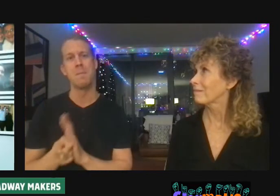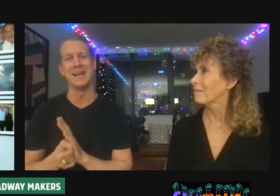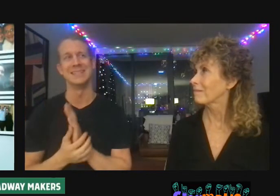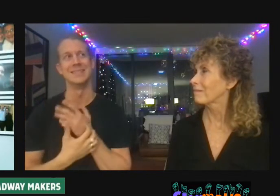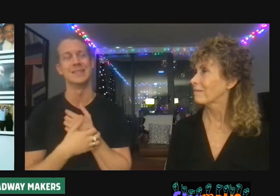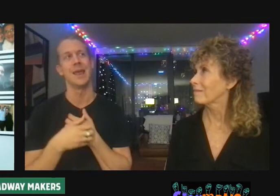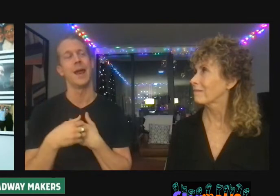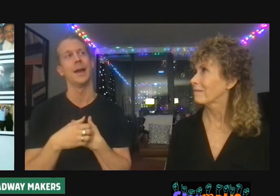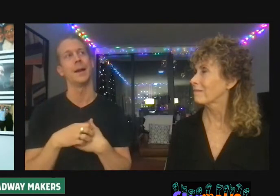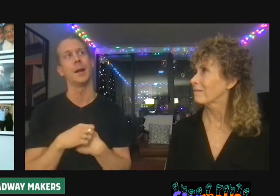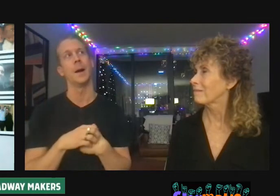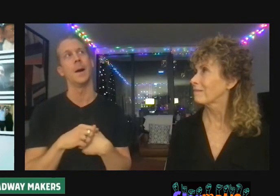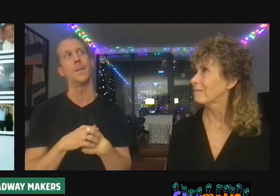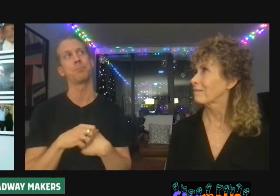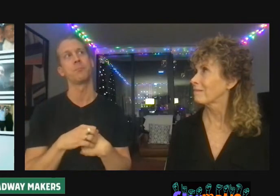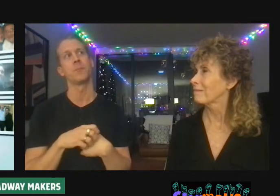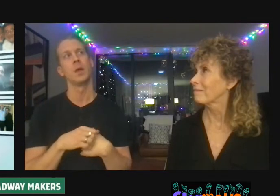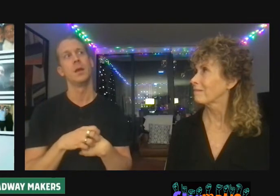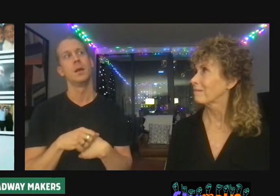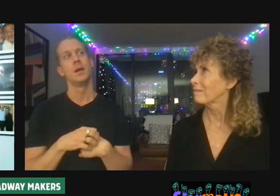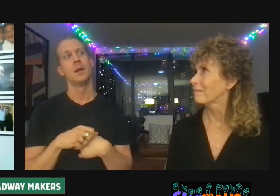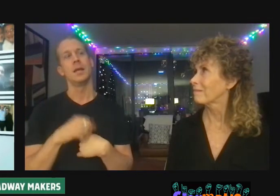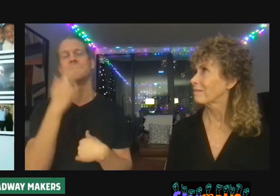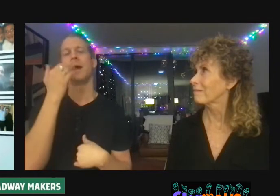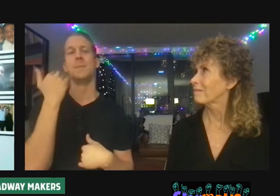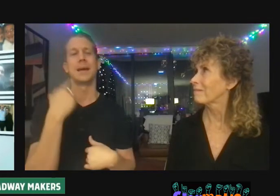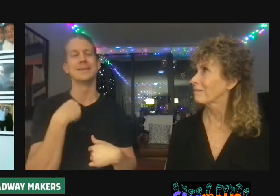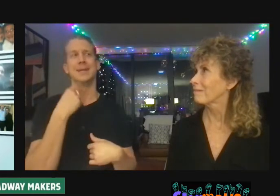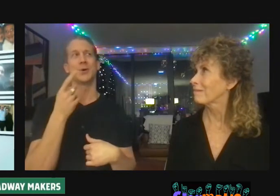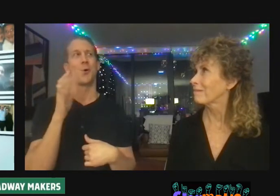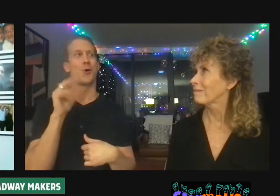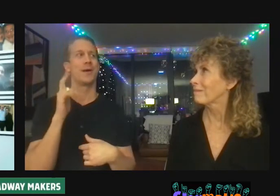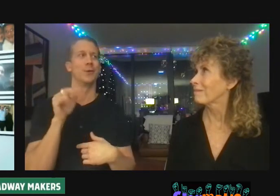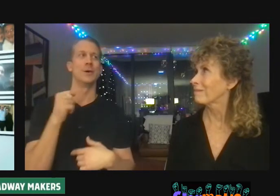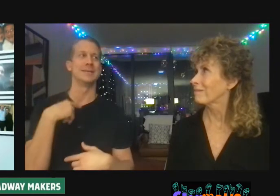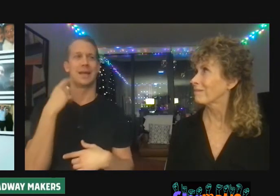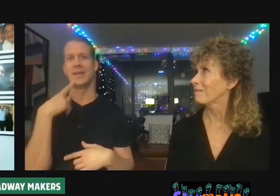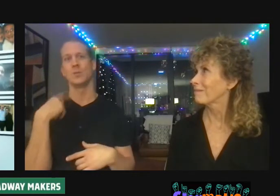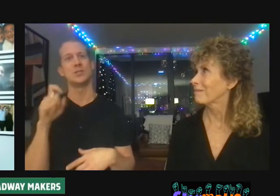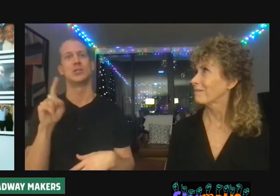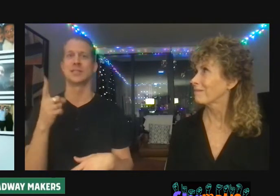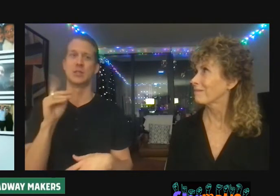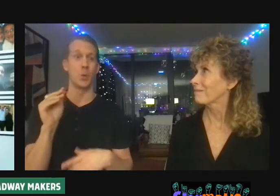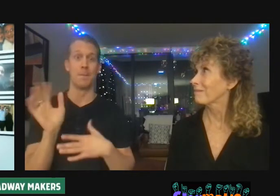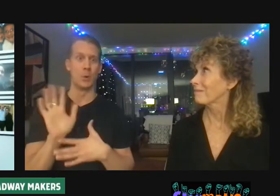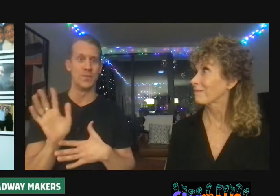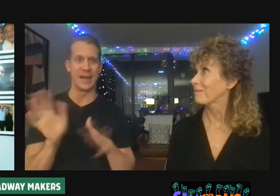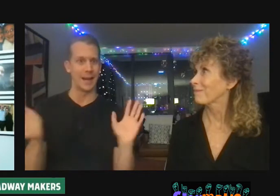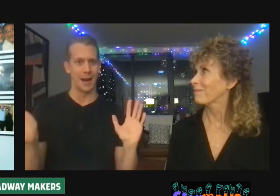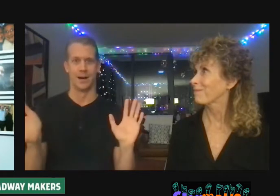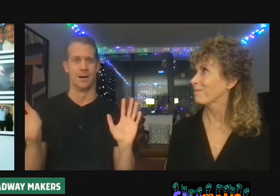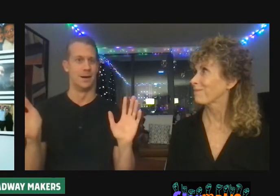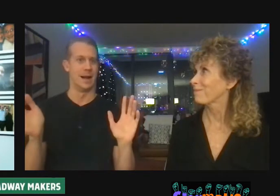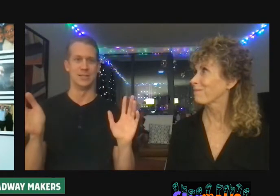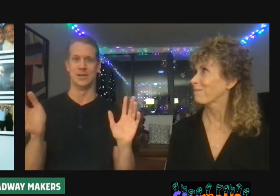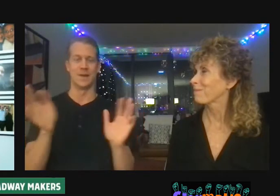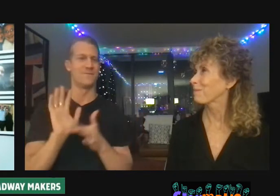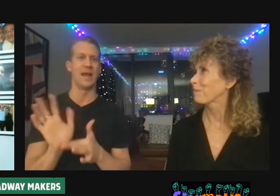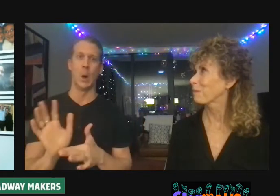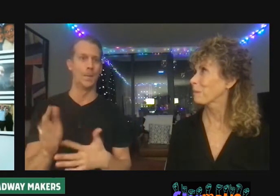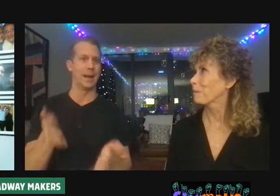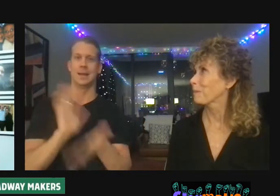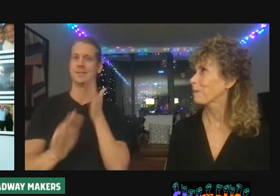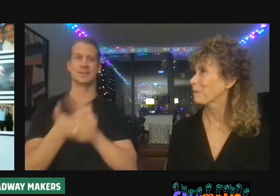those moments. And it's funny because I told Chris Lucas, I think we should just do a movie and